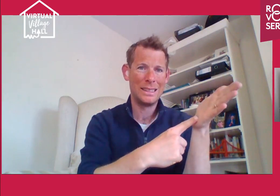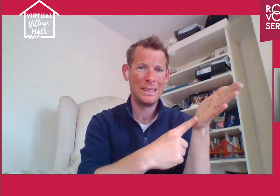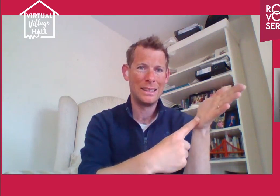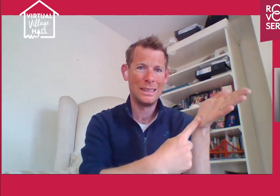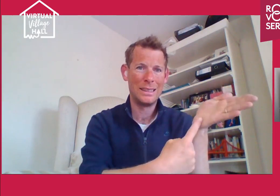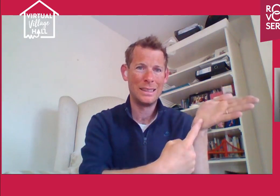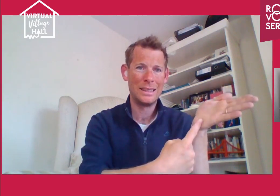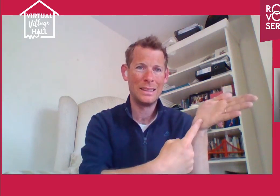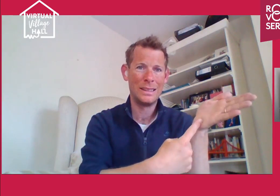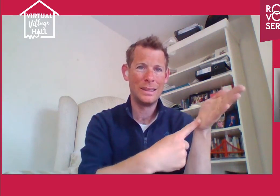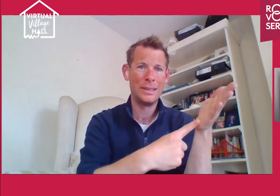T,